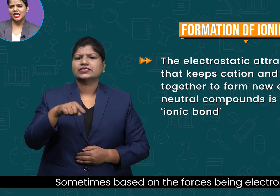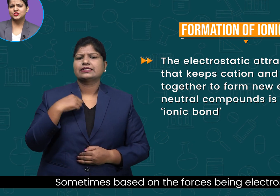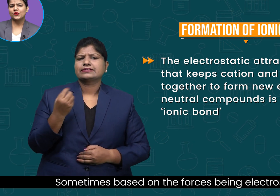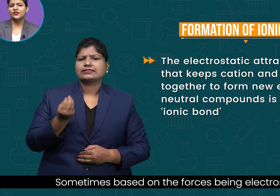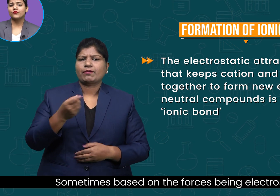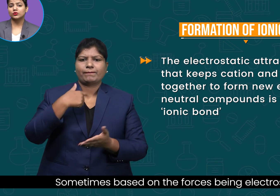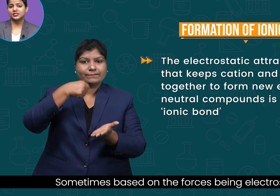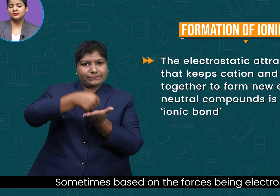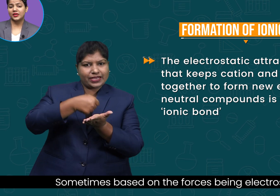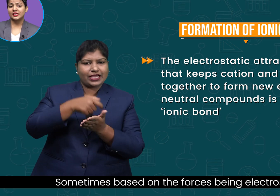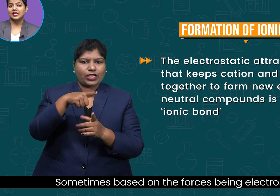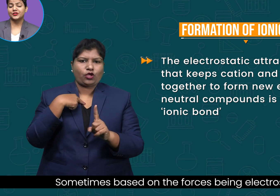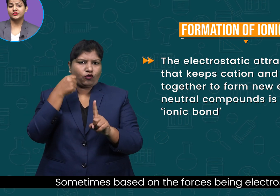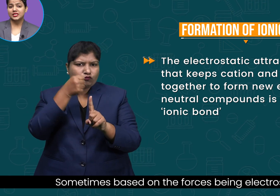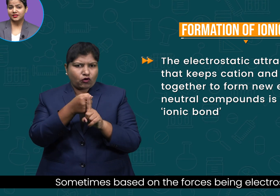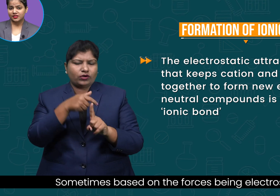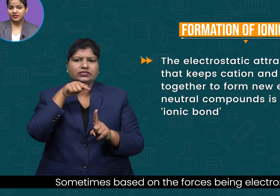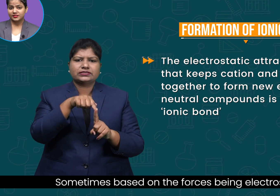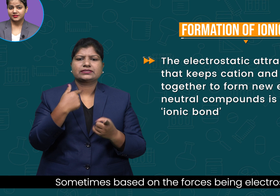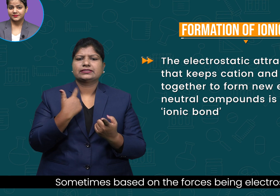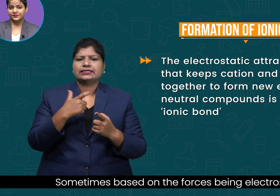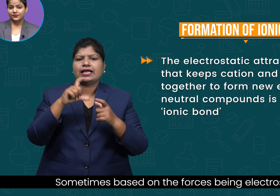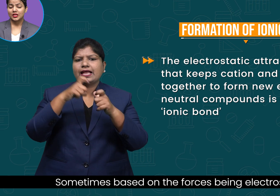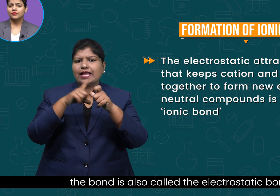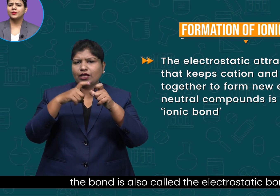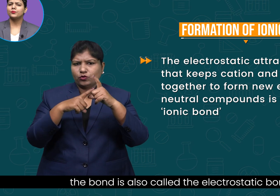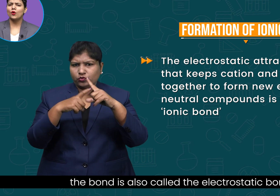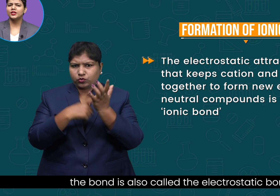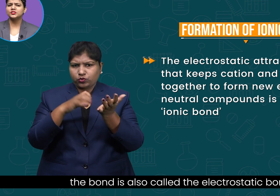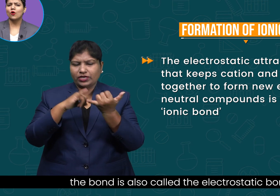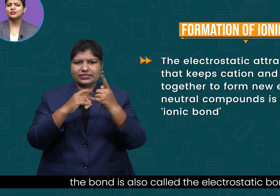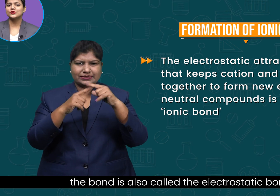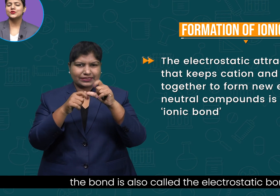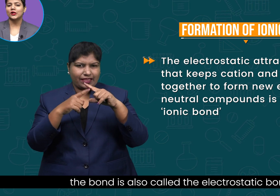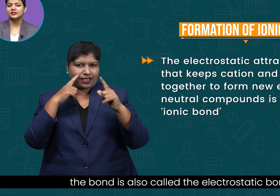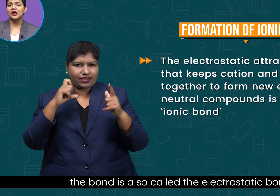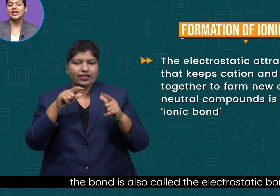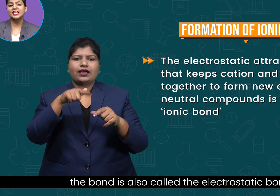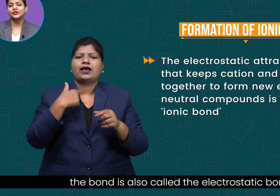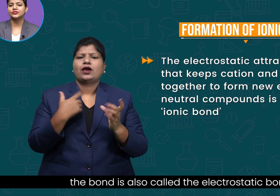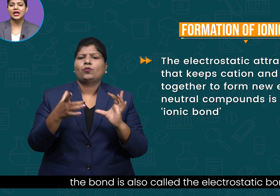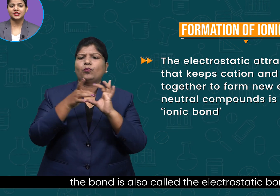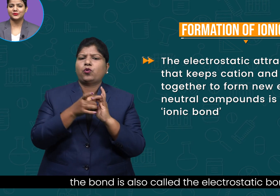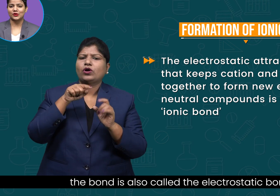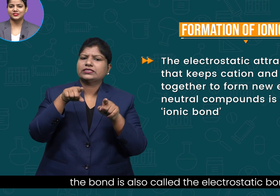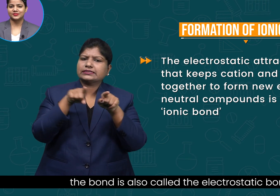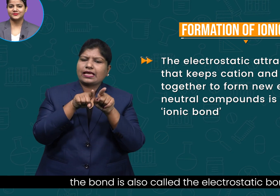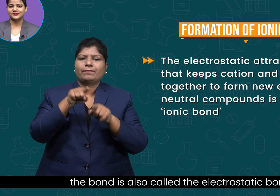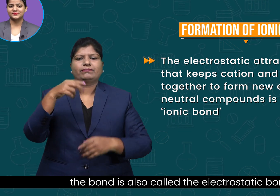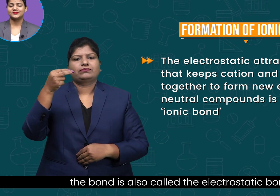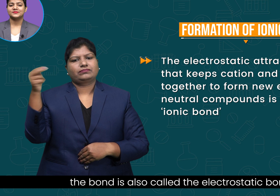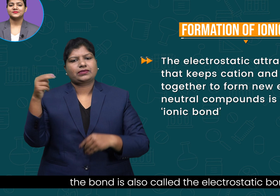Sometimes based on the forces being electrostatic, the bond is also called the electrostatic